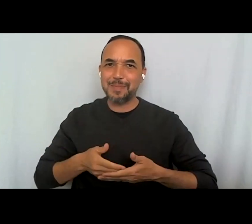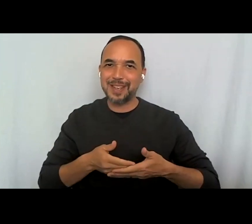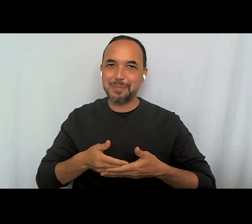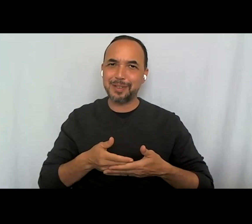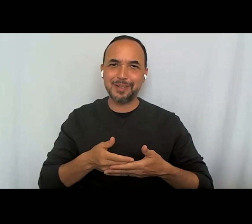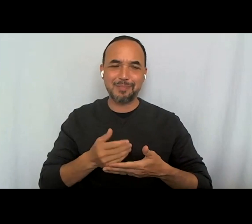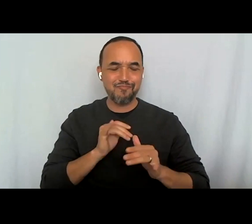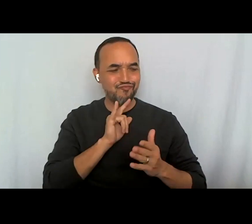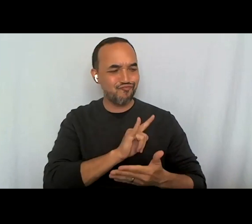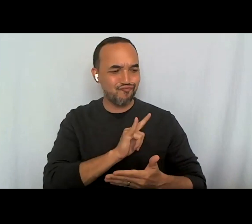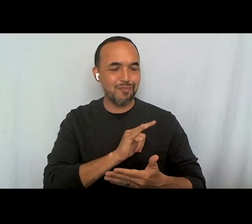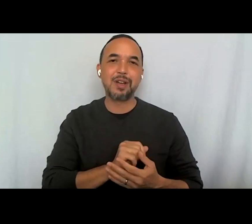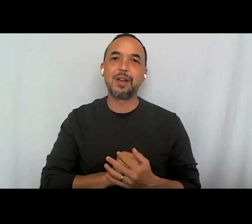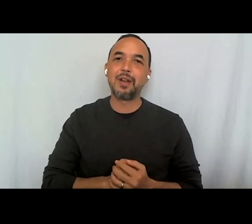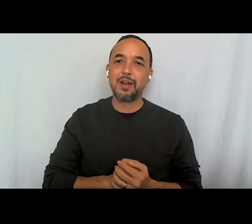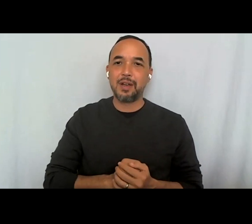We love him.